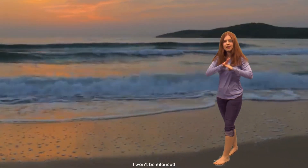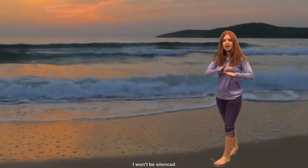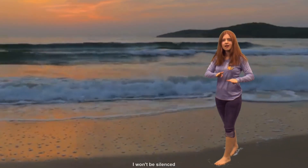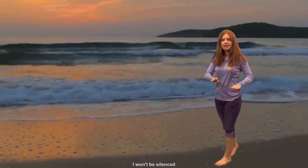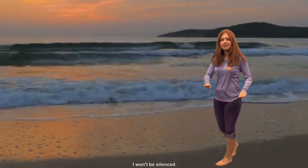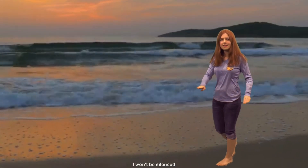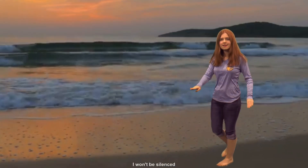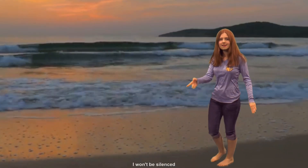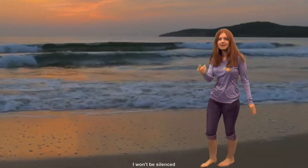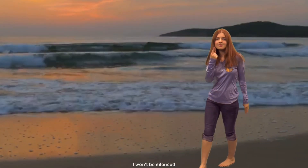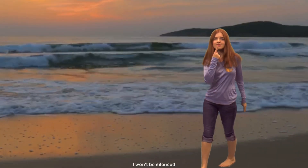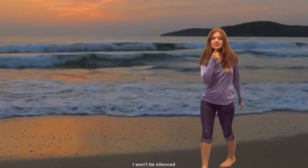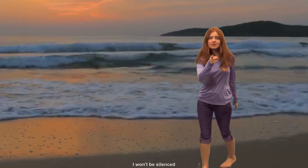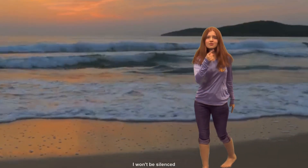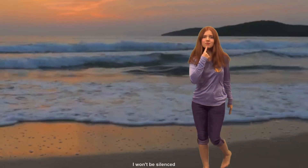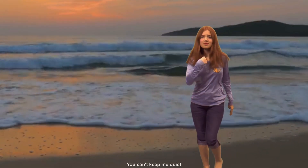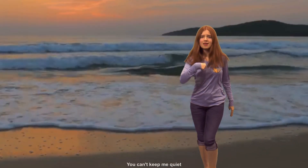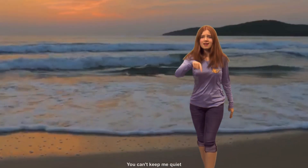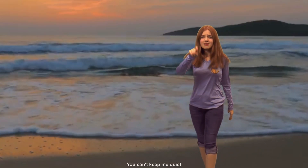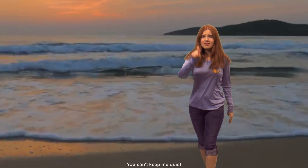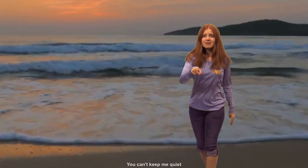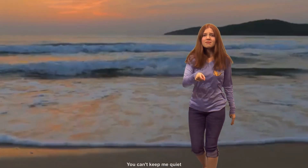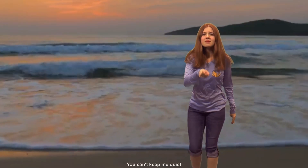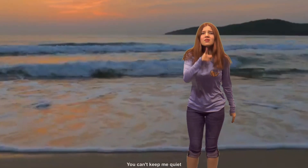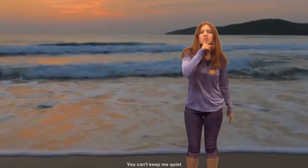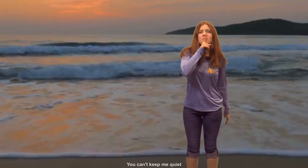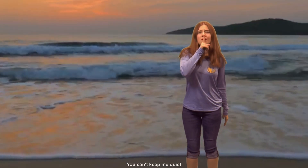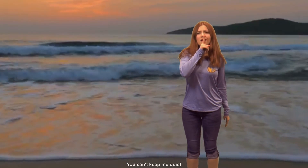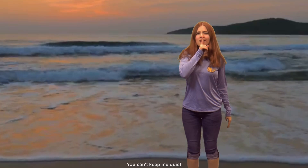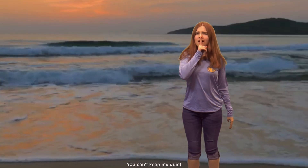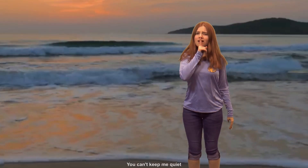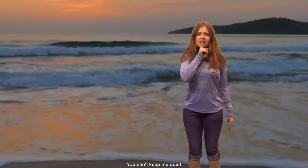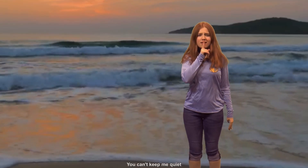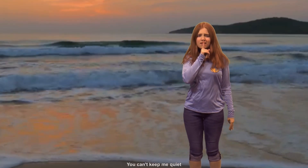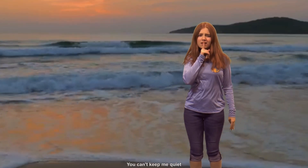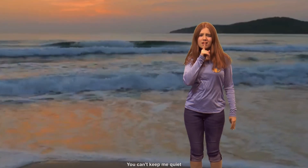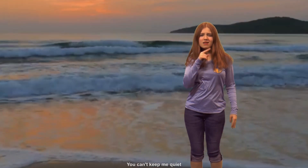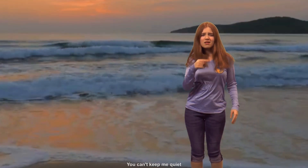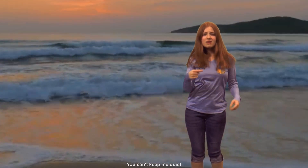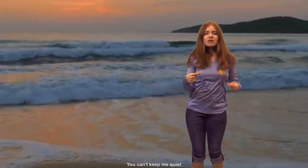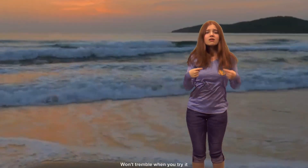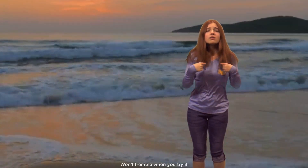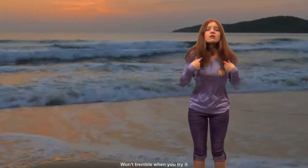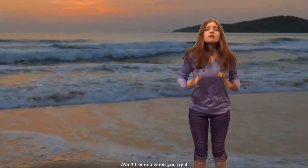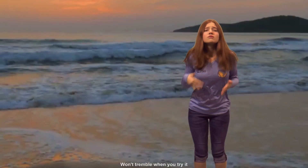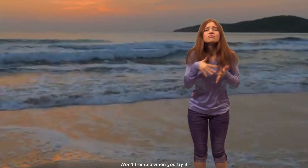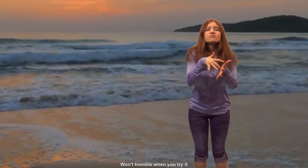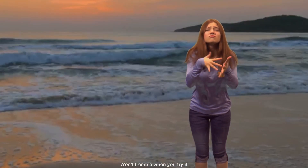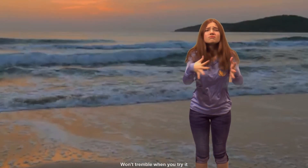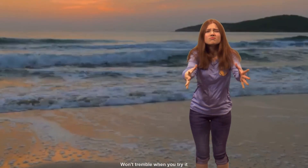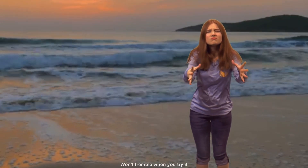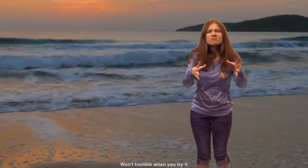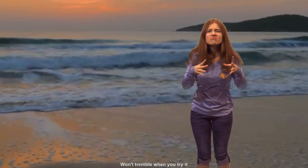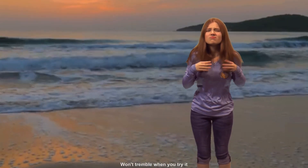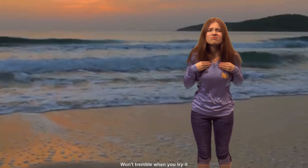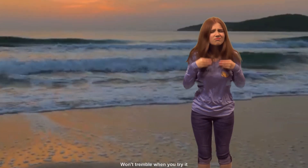silenced You can't keep me quiet Won't tremble when you